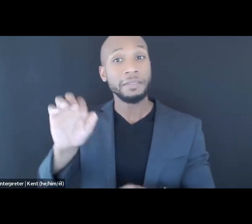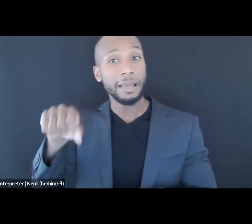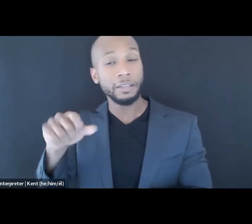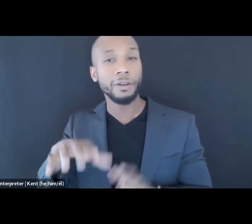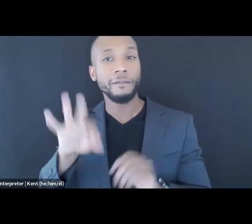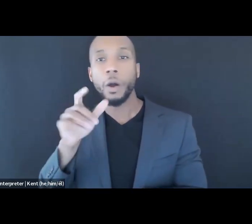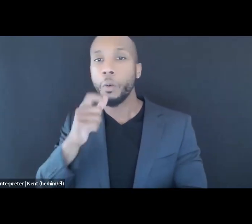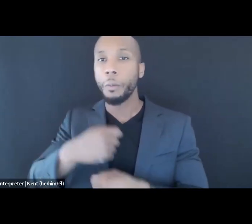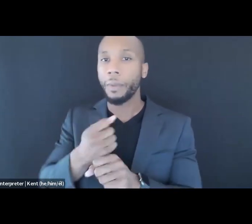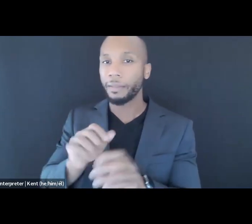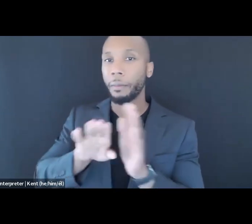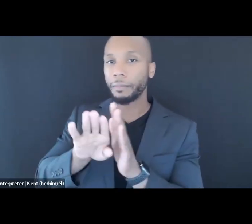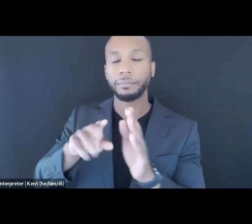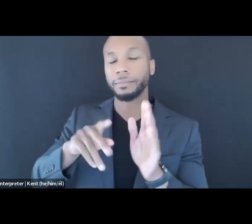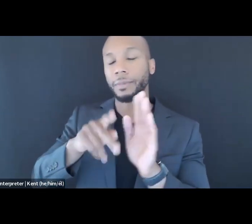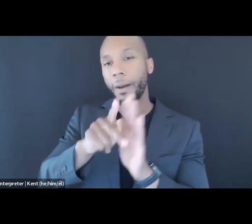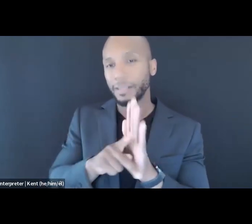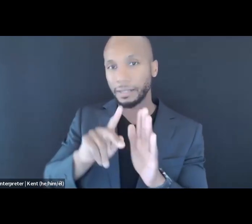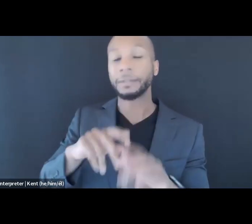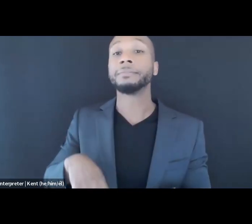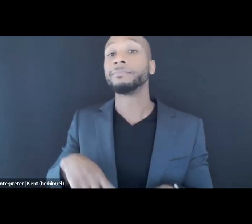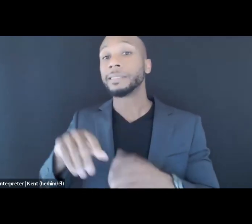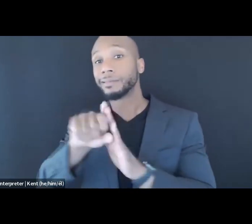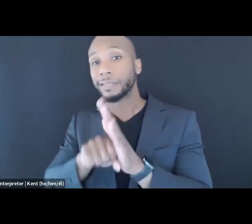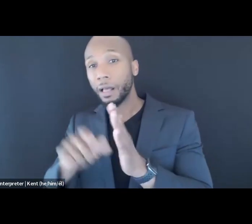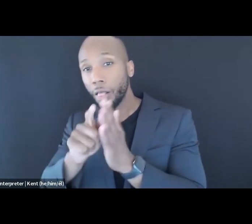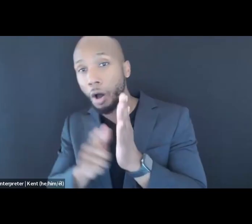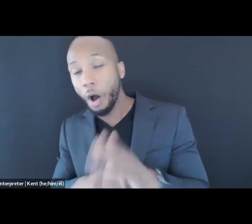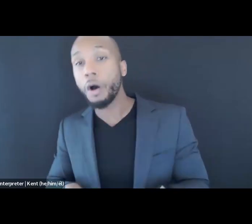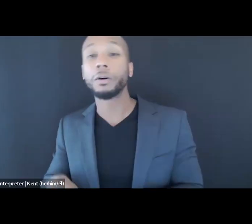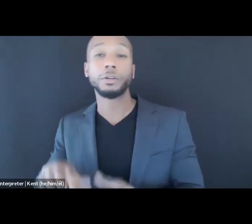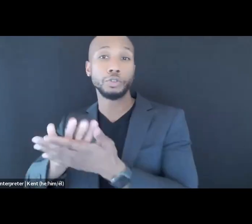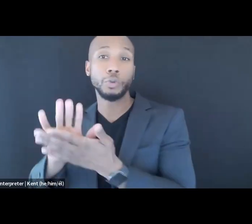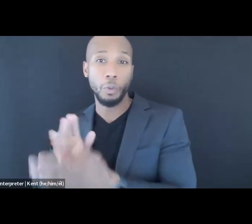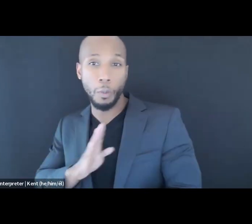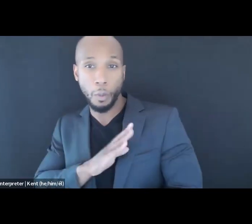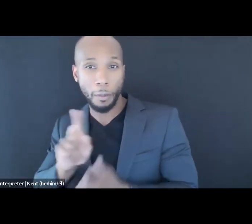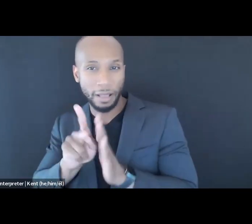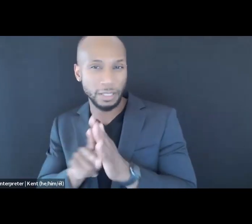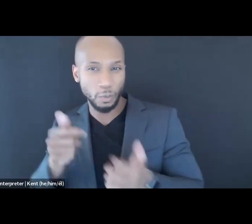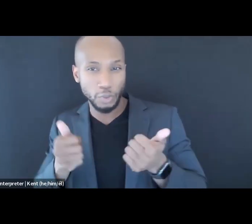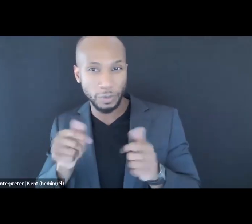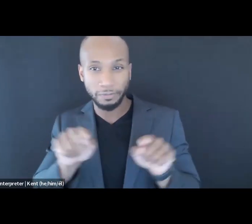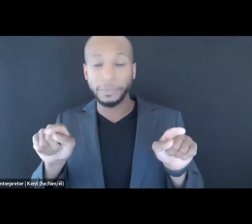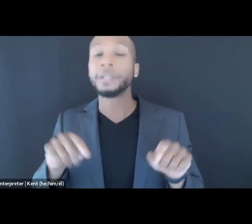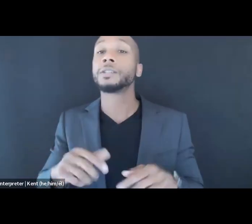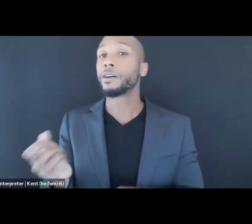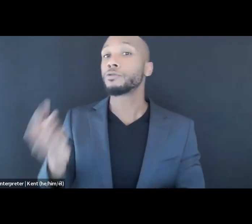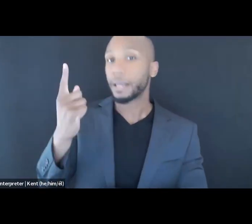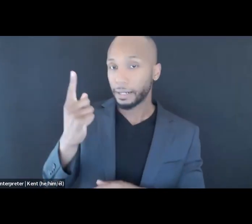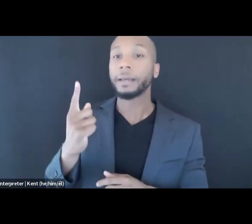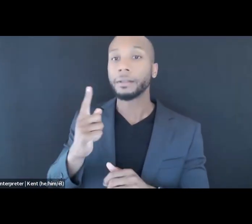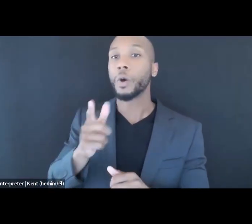can find out who made the policy in the first place. Is it a state law or is it a school board policy? So just understanding the source of the